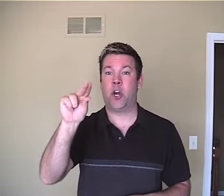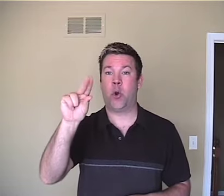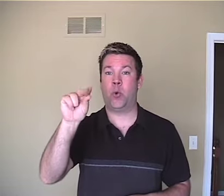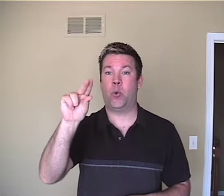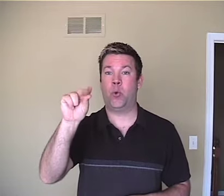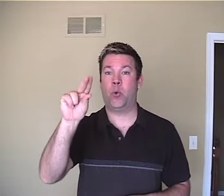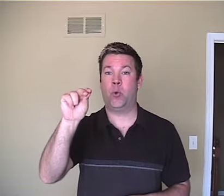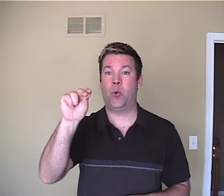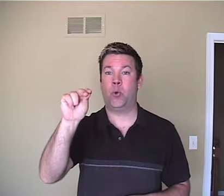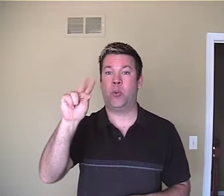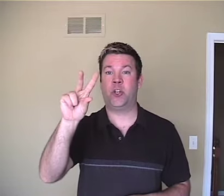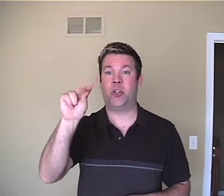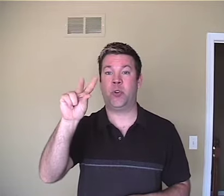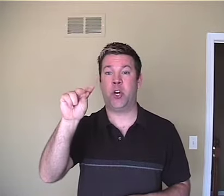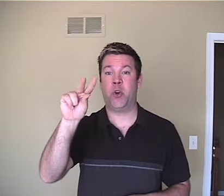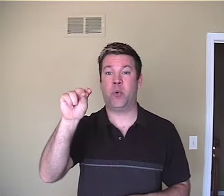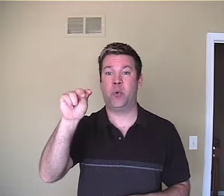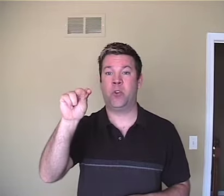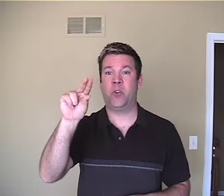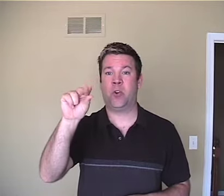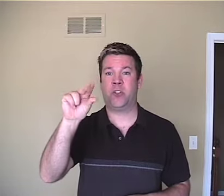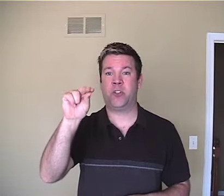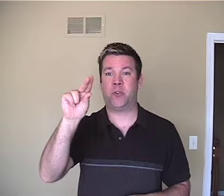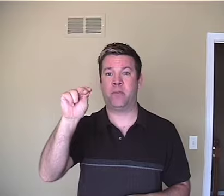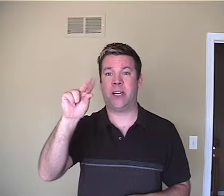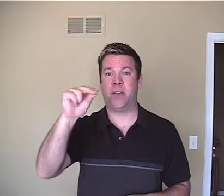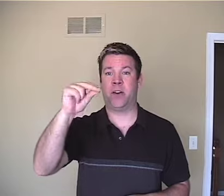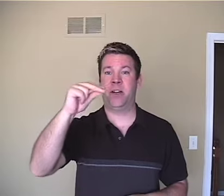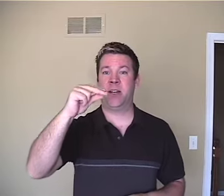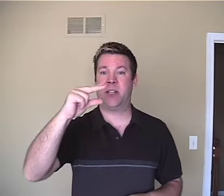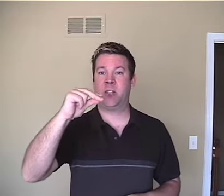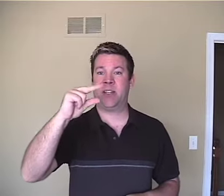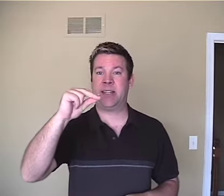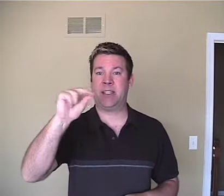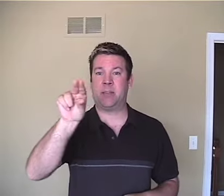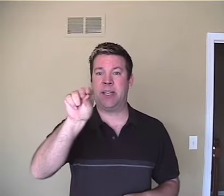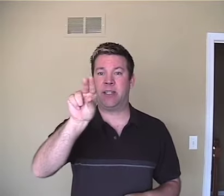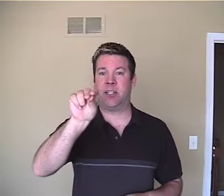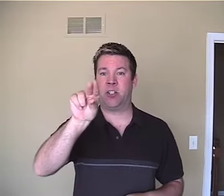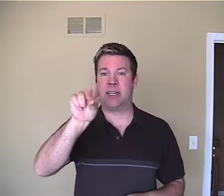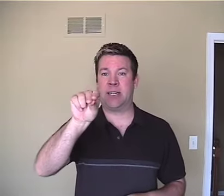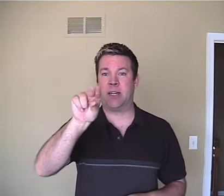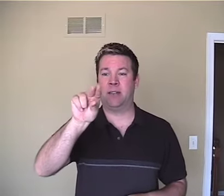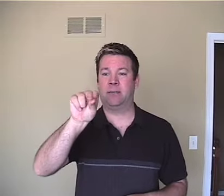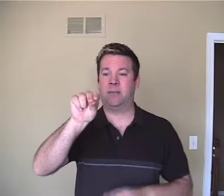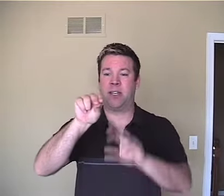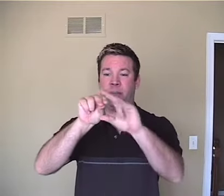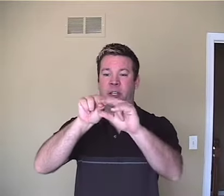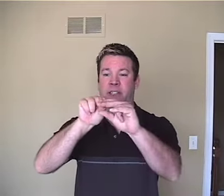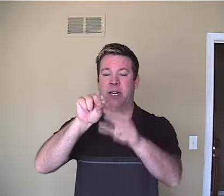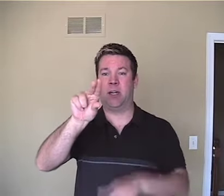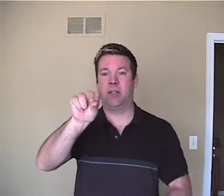No. You could do no or two of them together. And it looks like this. It basically looks like a duck, like the bill of a duck.